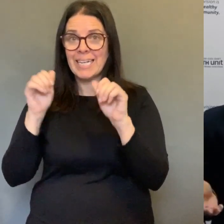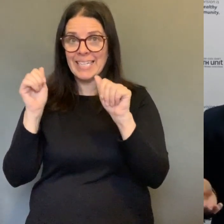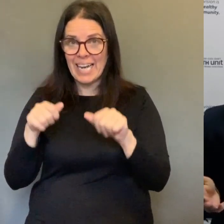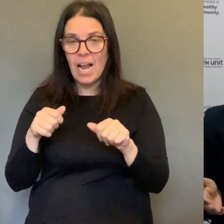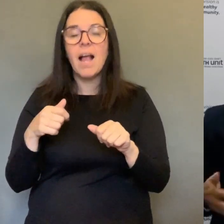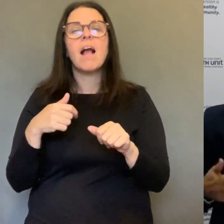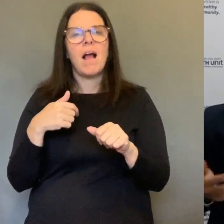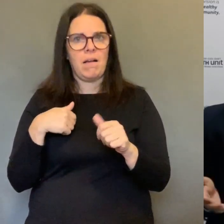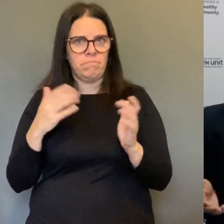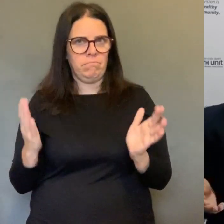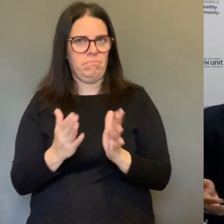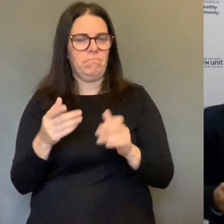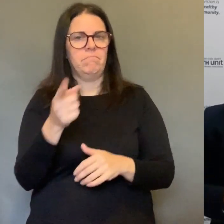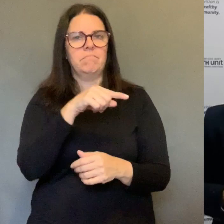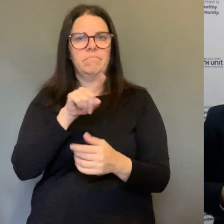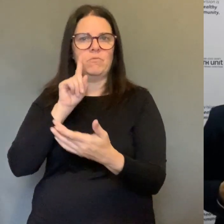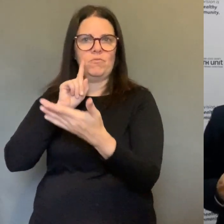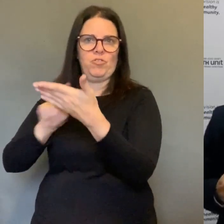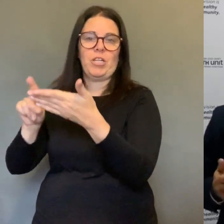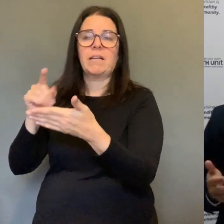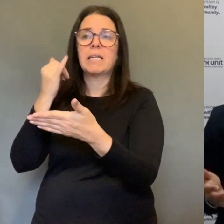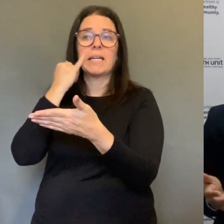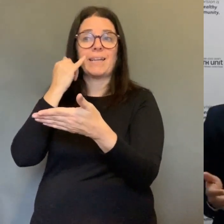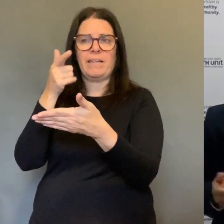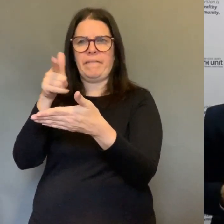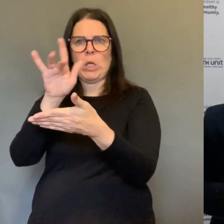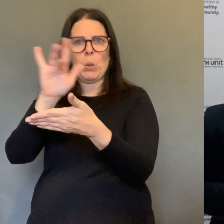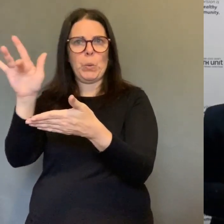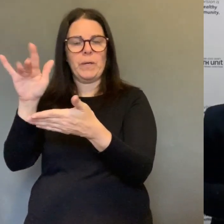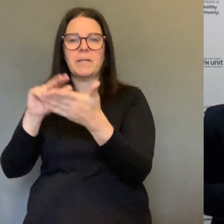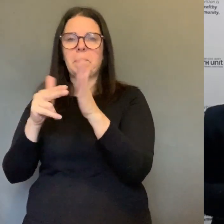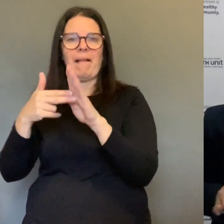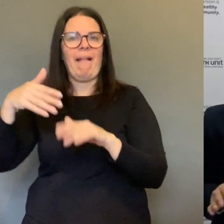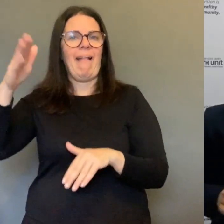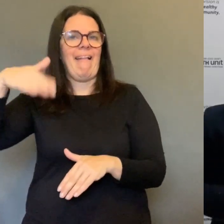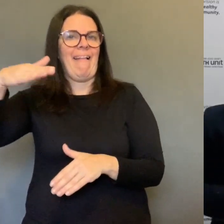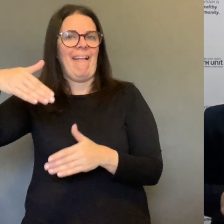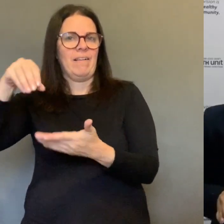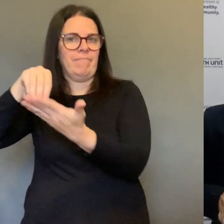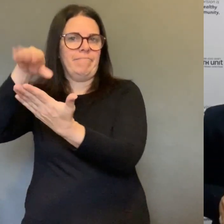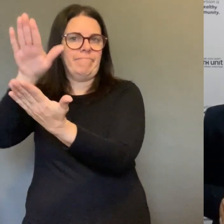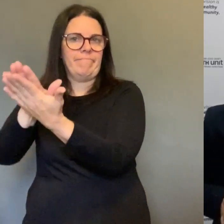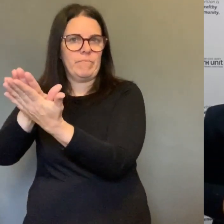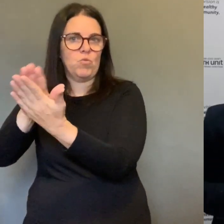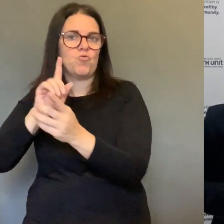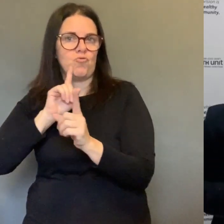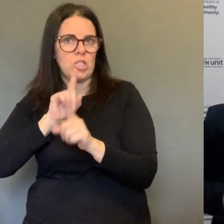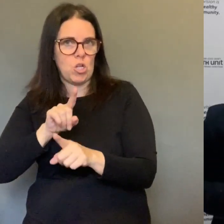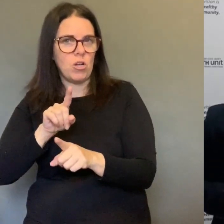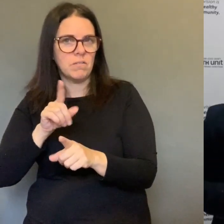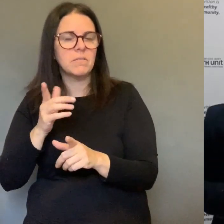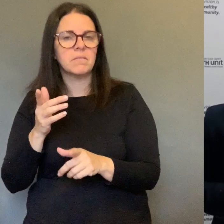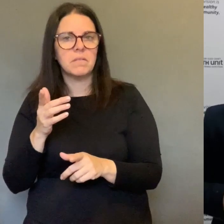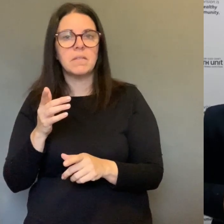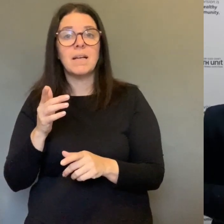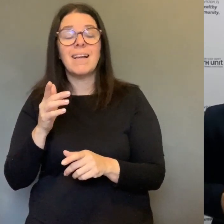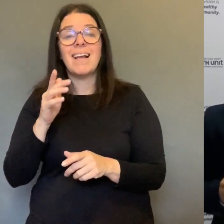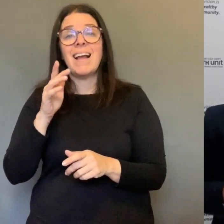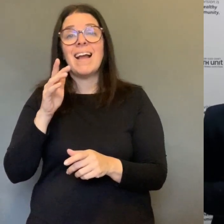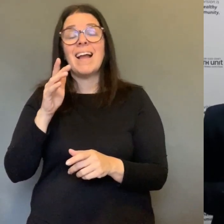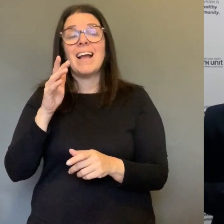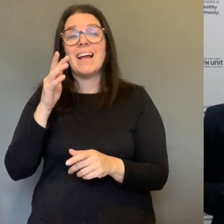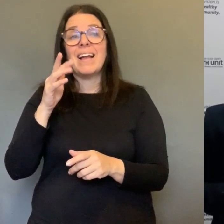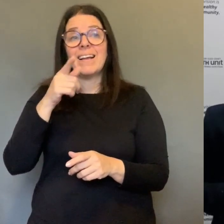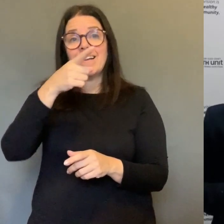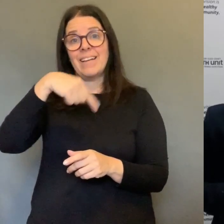exactly the same thing that you already done. But just be mindful of the request. But anyone who do not have access or anyone who is unable to do it,